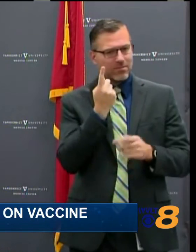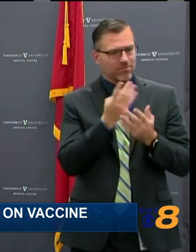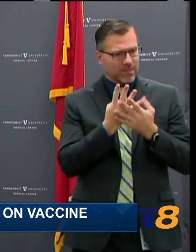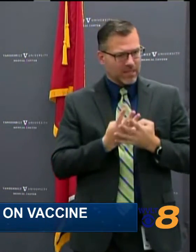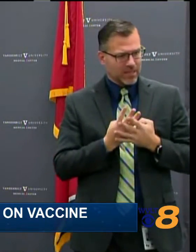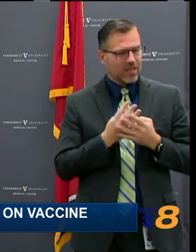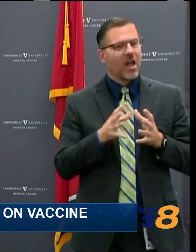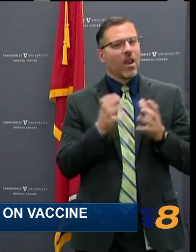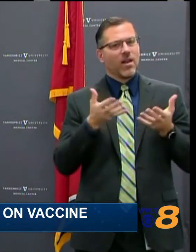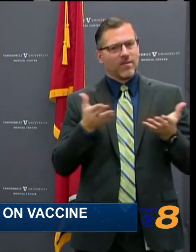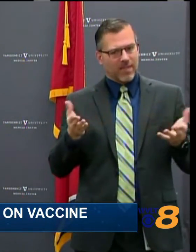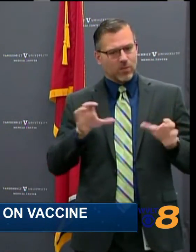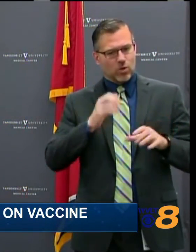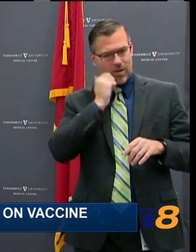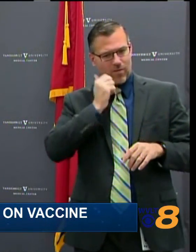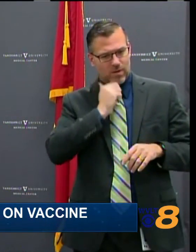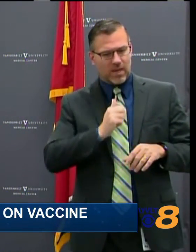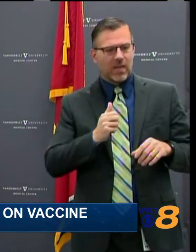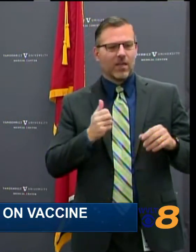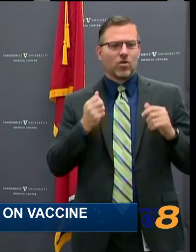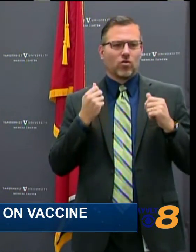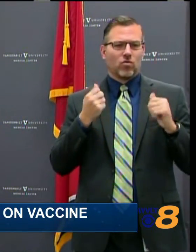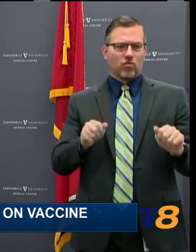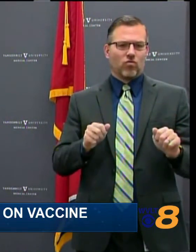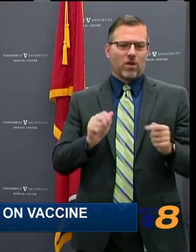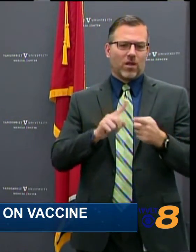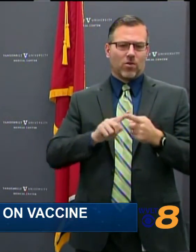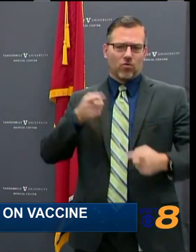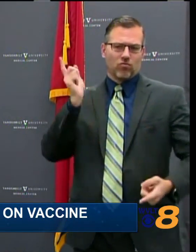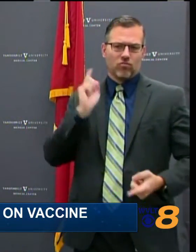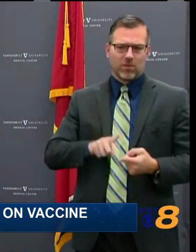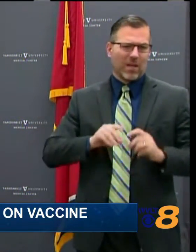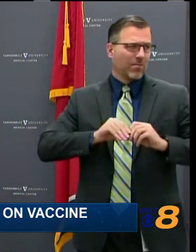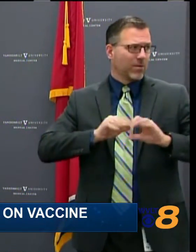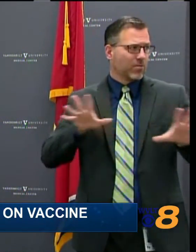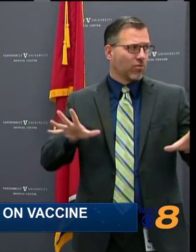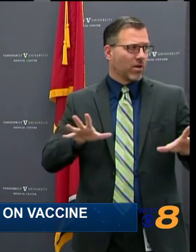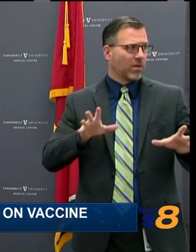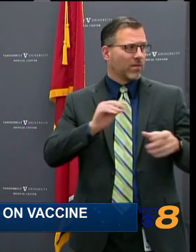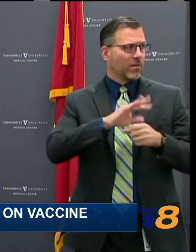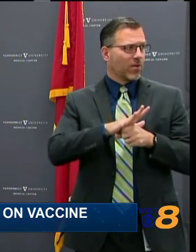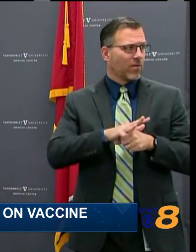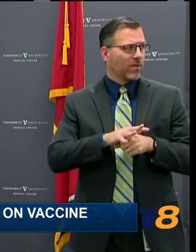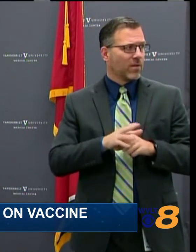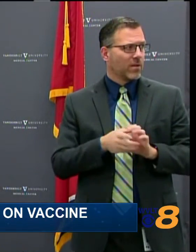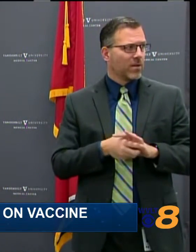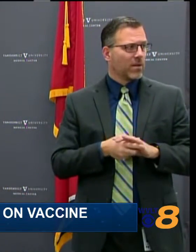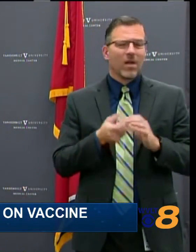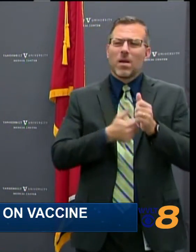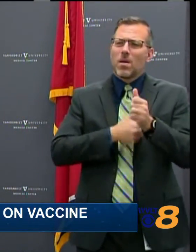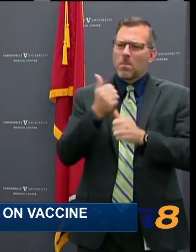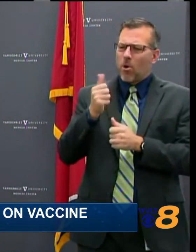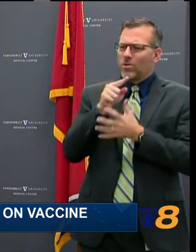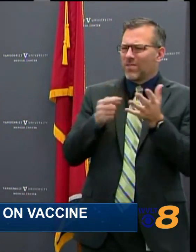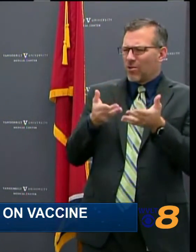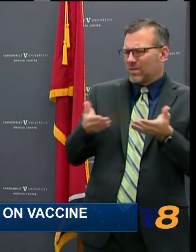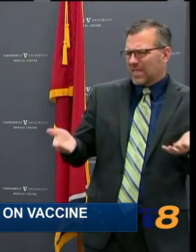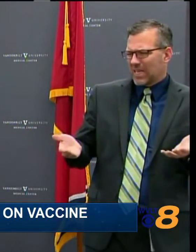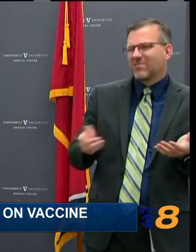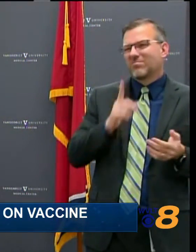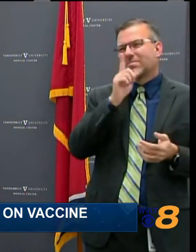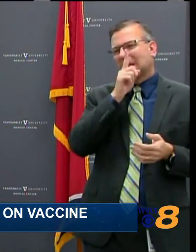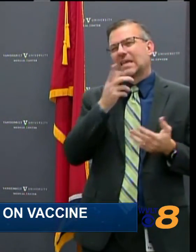doing every day to try and mitigate the spread of this virus. So most of those things, with the exception of maybe